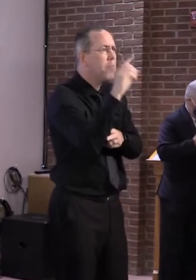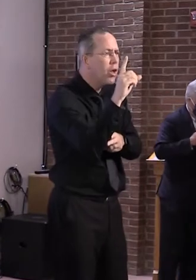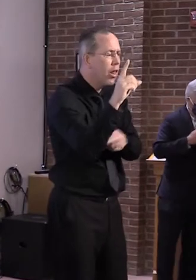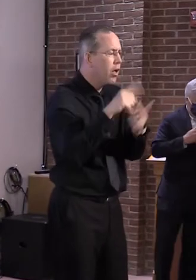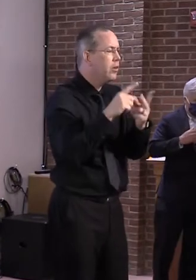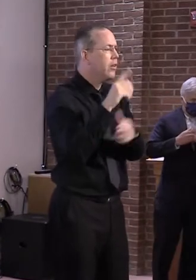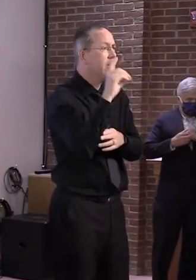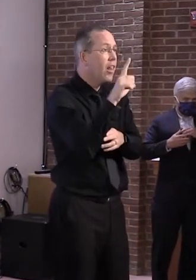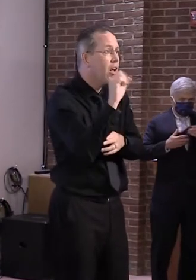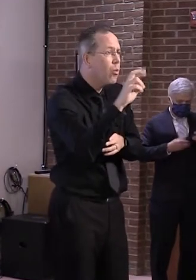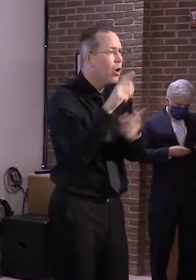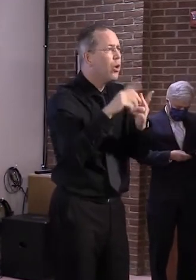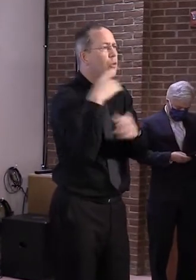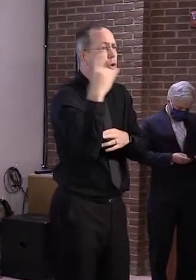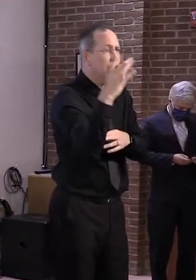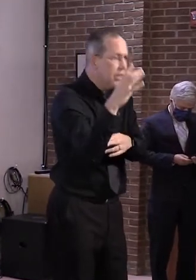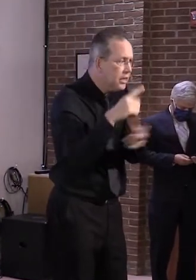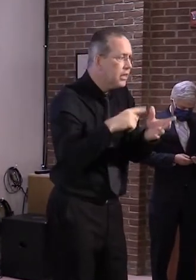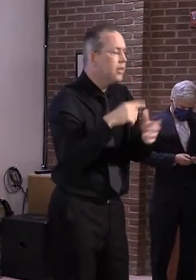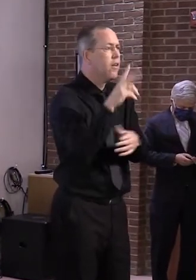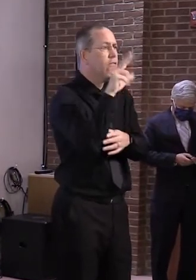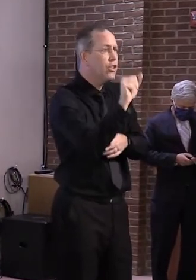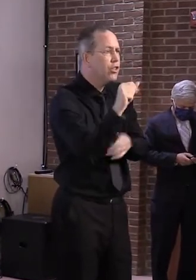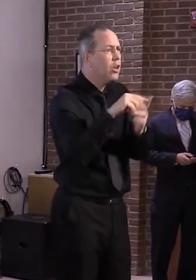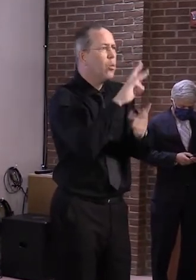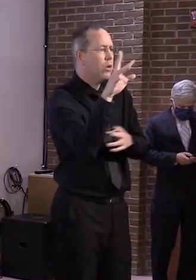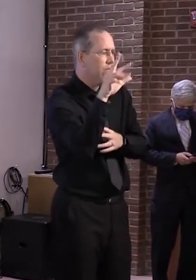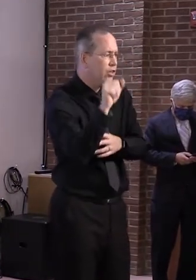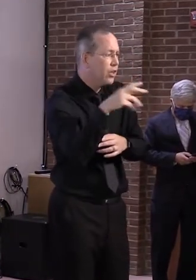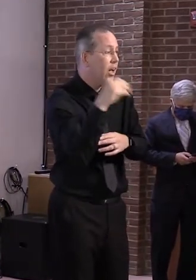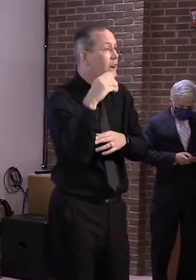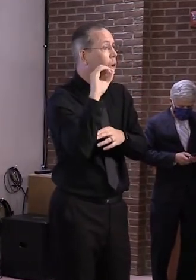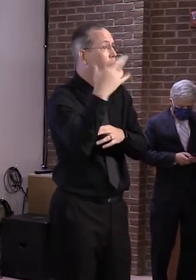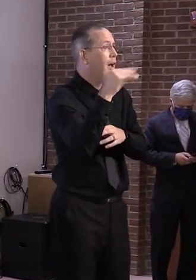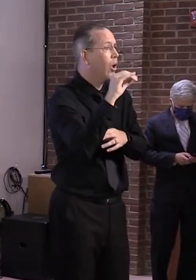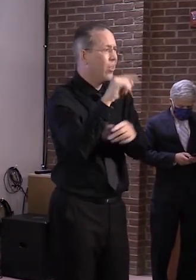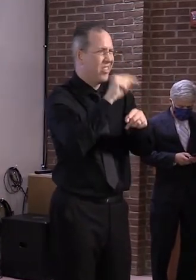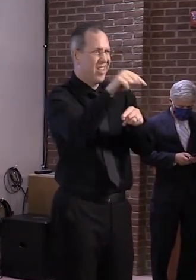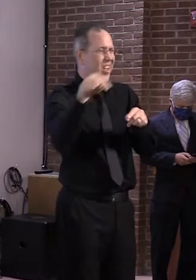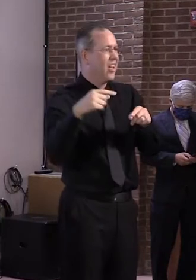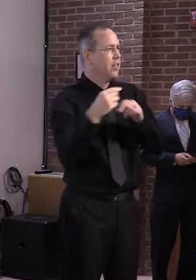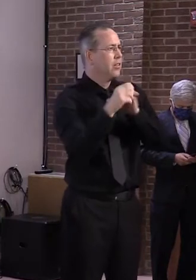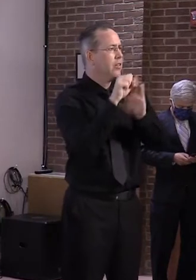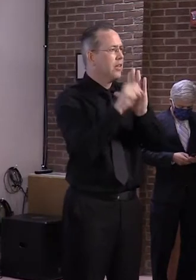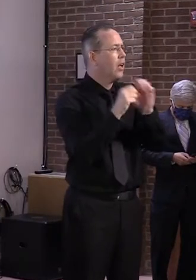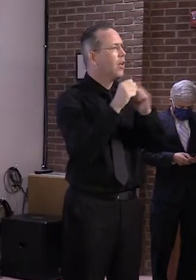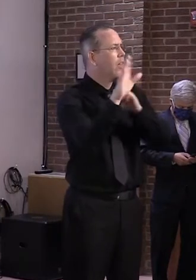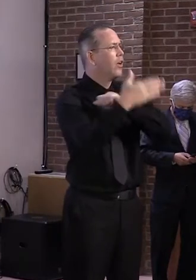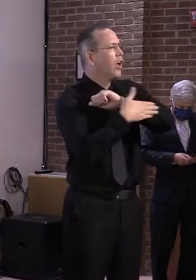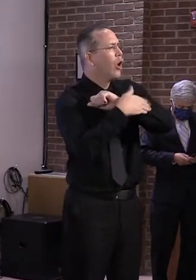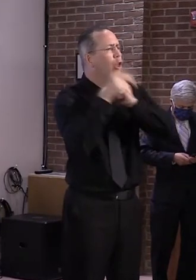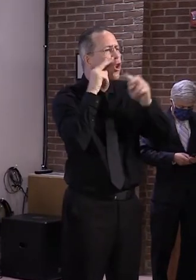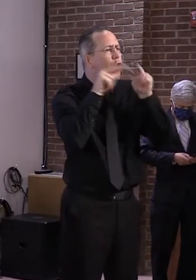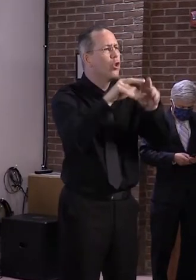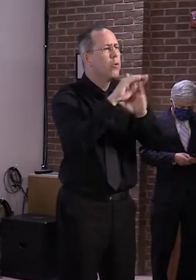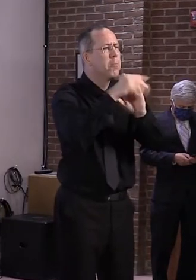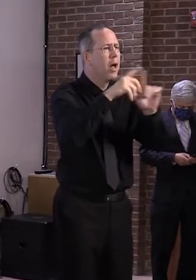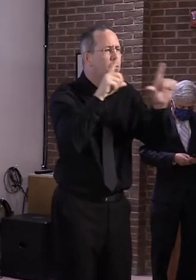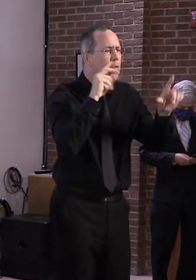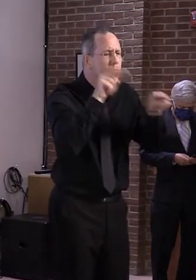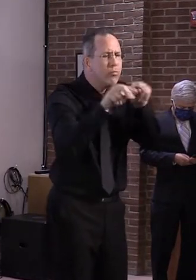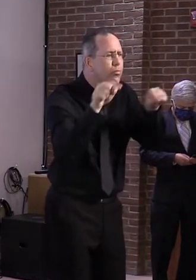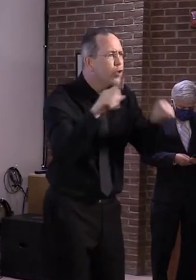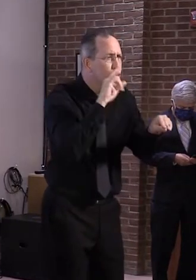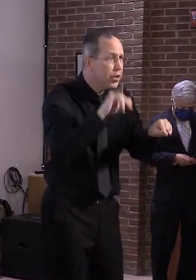Ohio. It will also include DC. Now, I want to be clear. This does not open